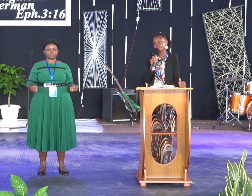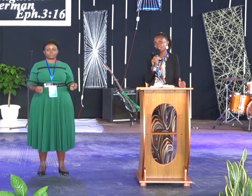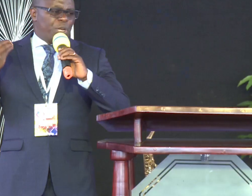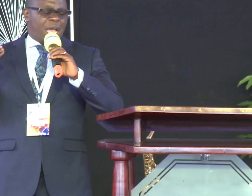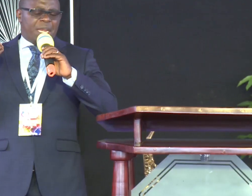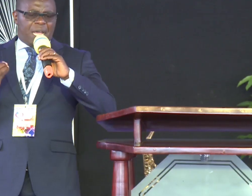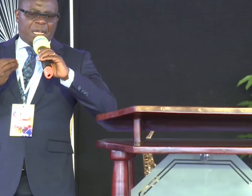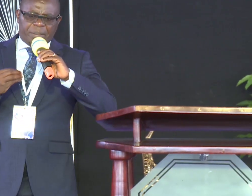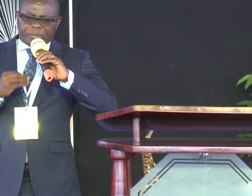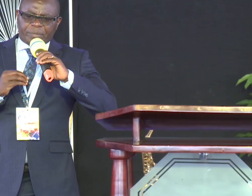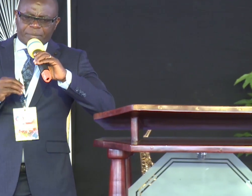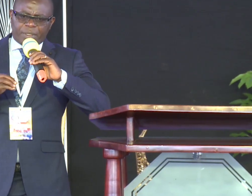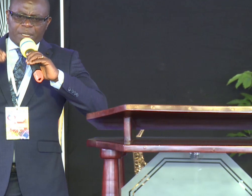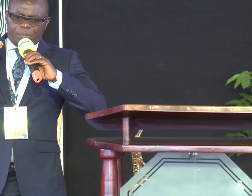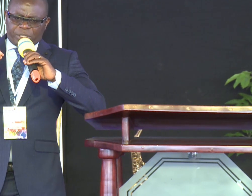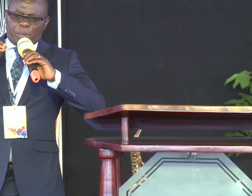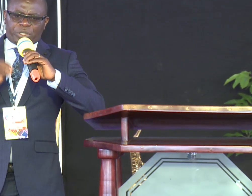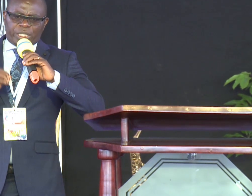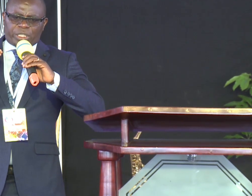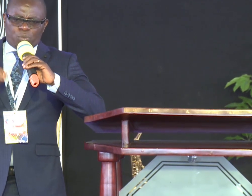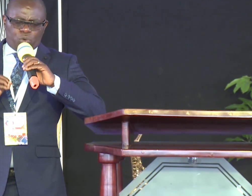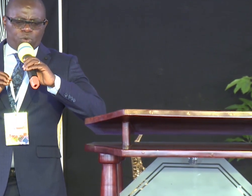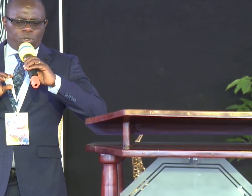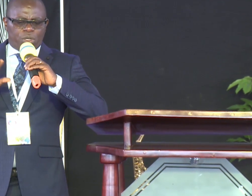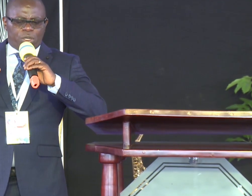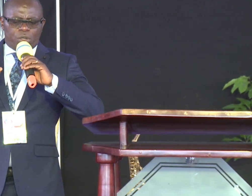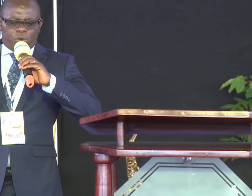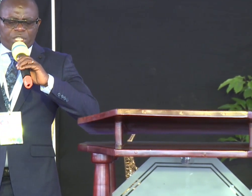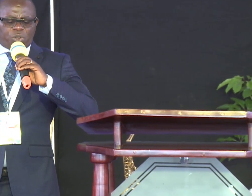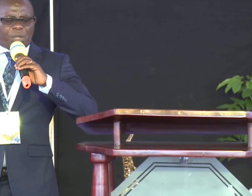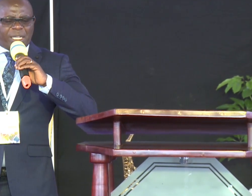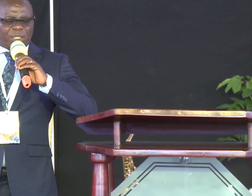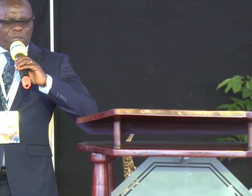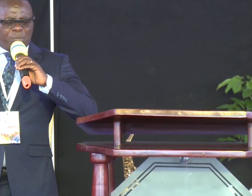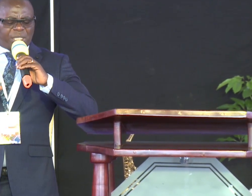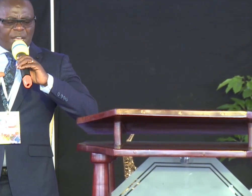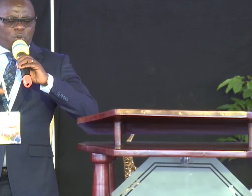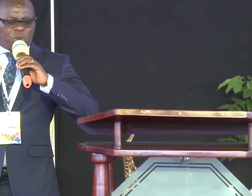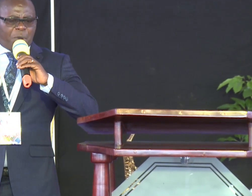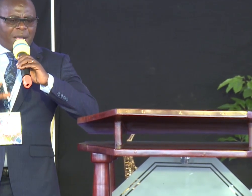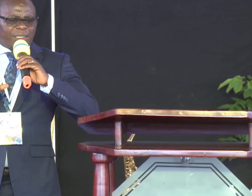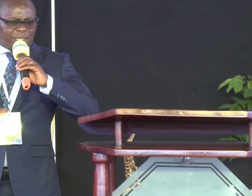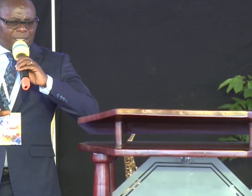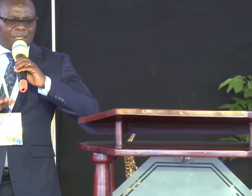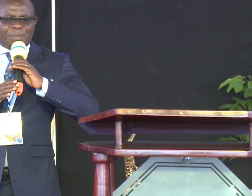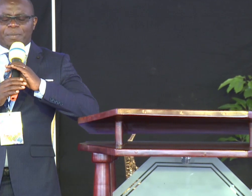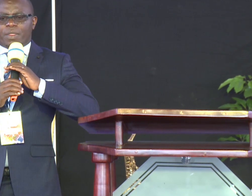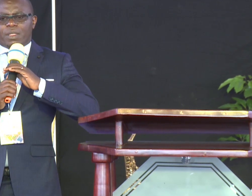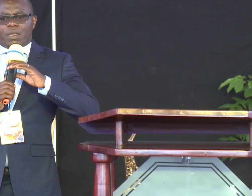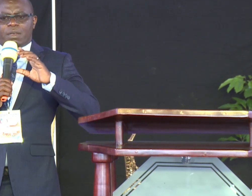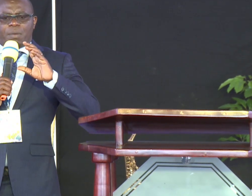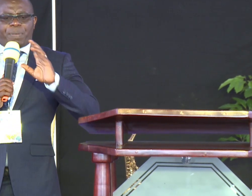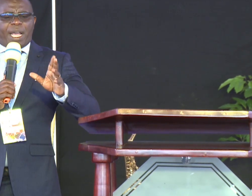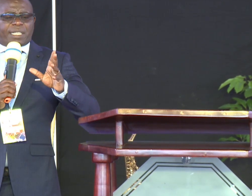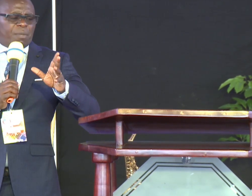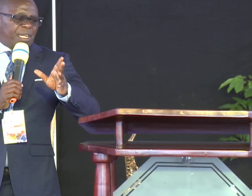Musule 18. In chapter 18. Muchitabo chechimu. The same book John. Olunyindoza rwasa tunga musambu kukawansi. Verse